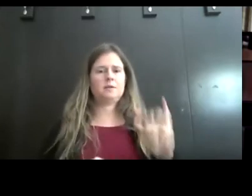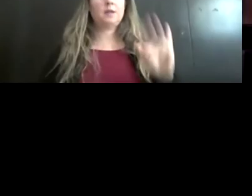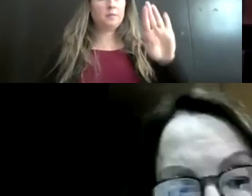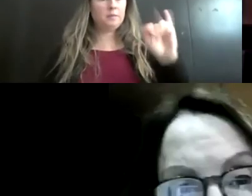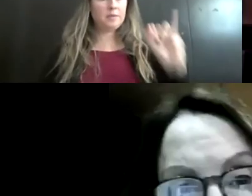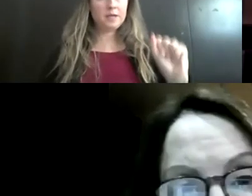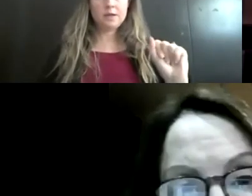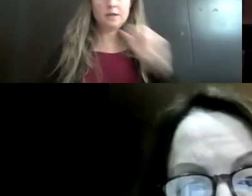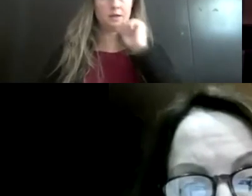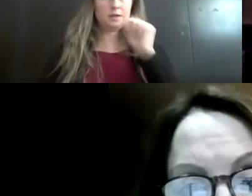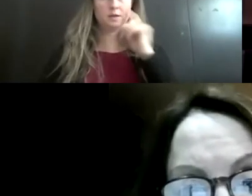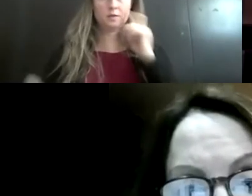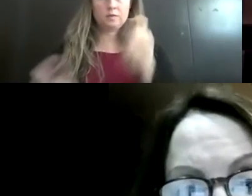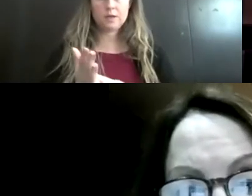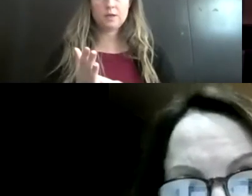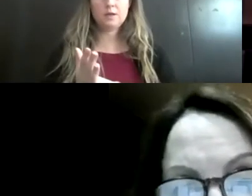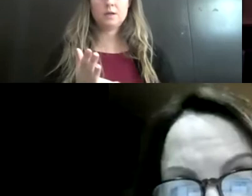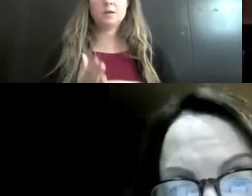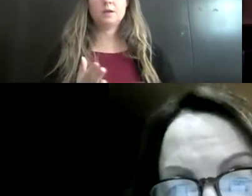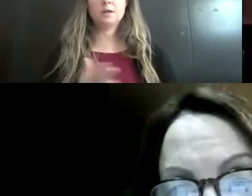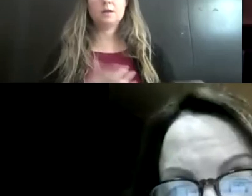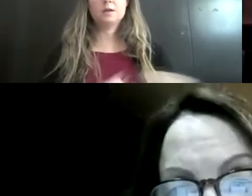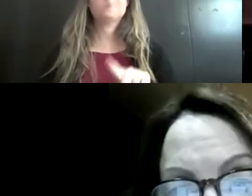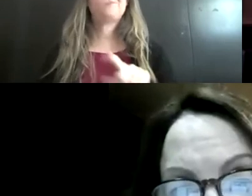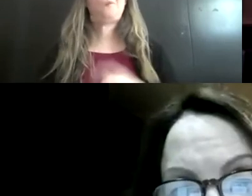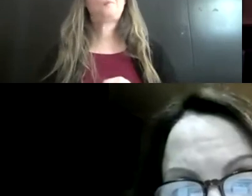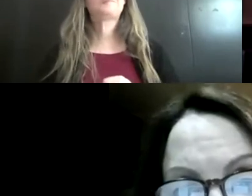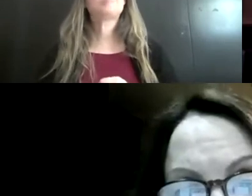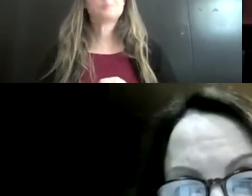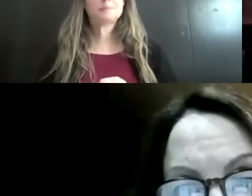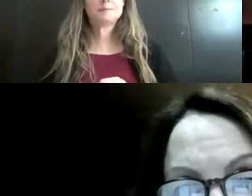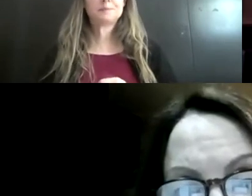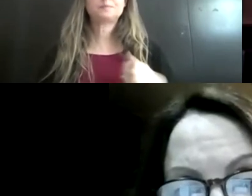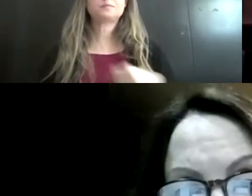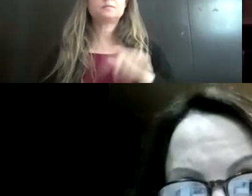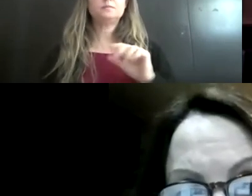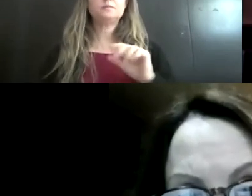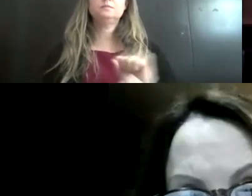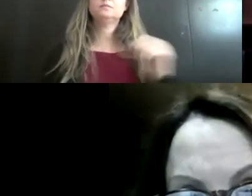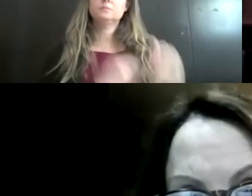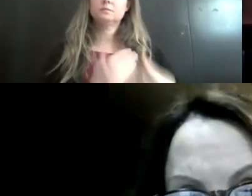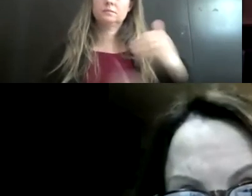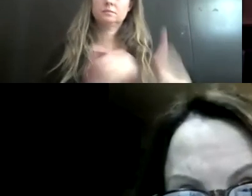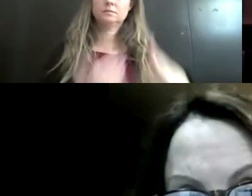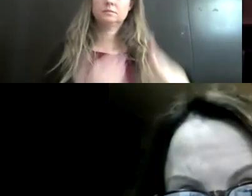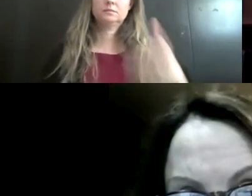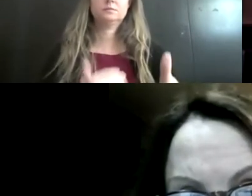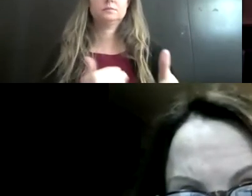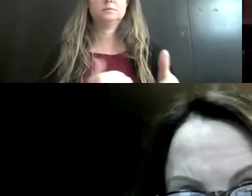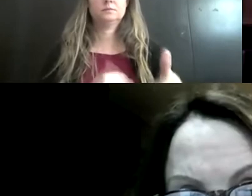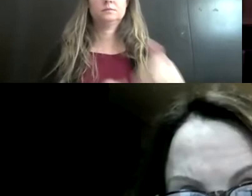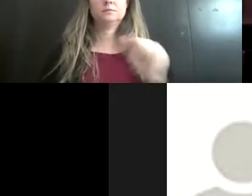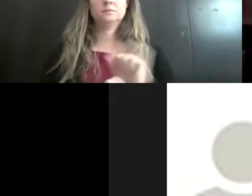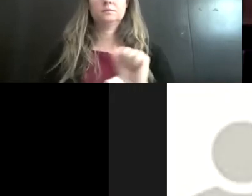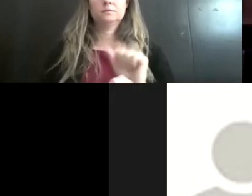you. But there's this big, long process. And we've been working on it for close to 30 years. We've